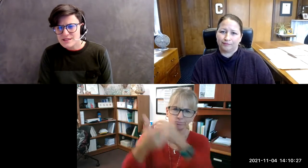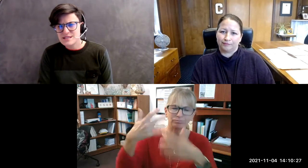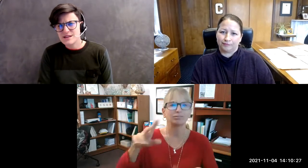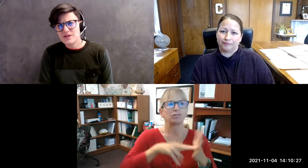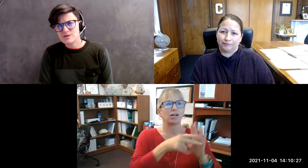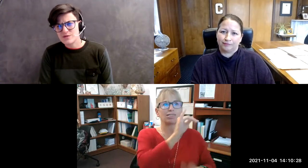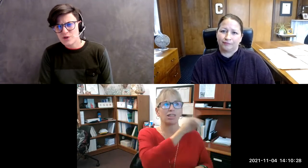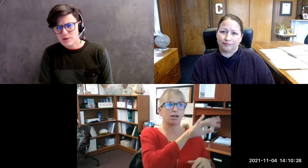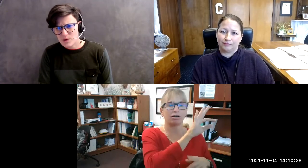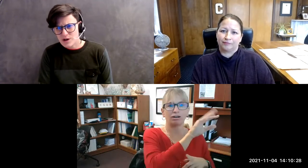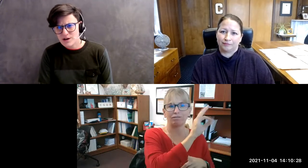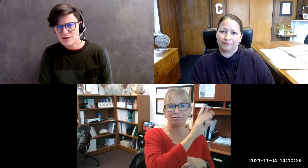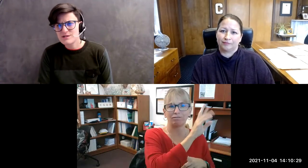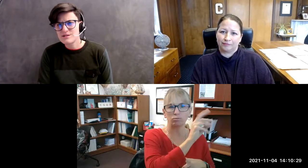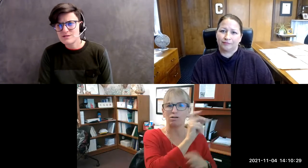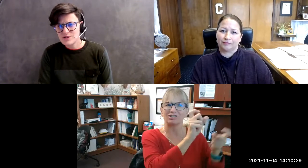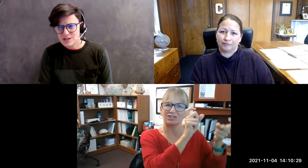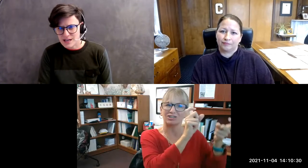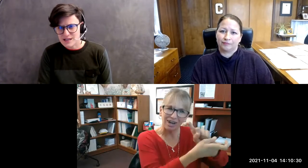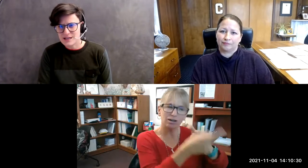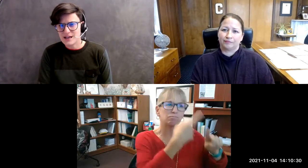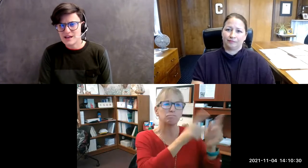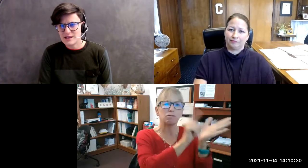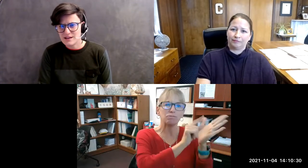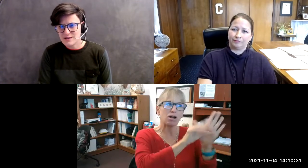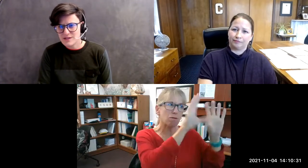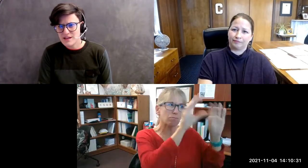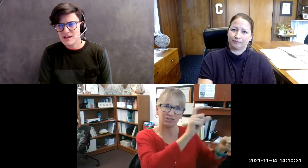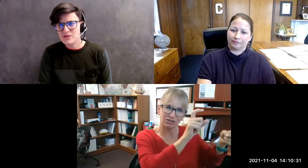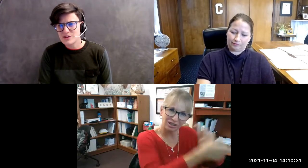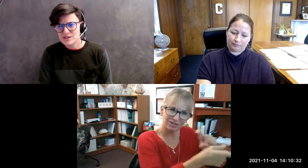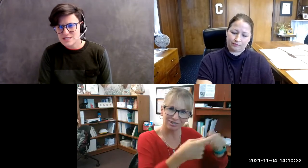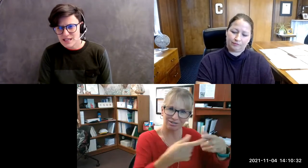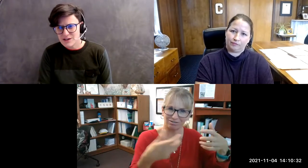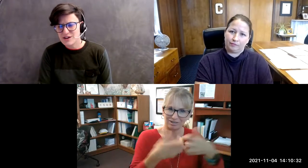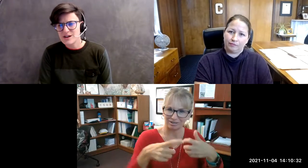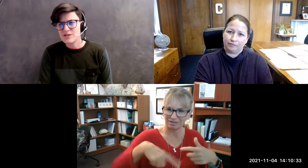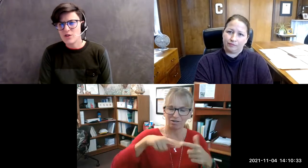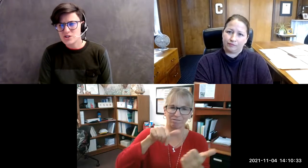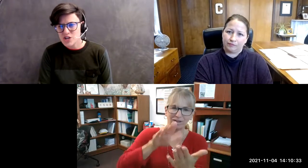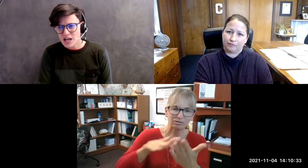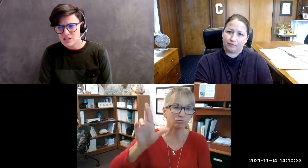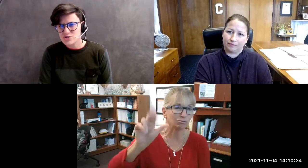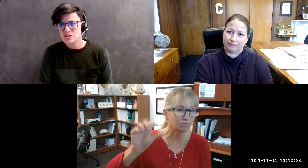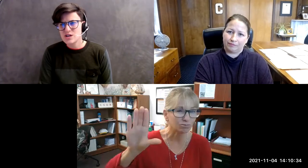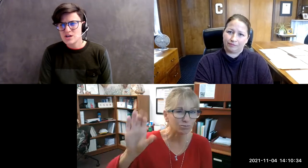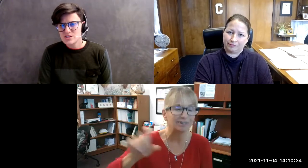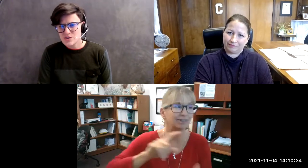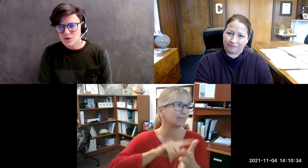Let's see, that there was a framework created, and then 3 years later, the law changed. So